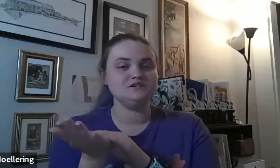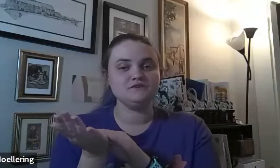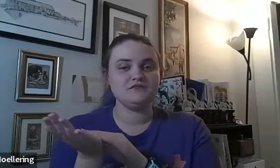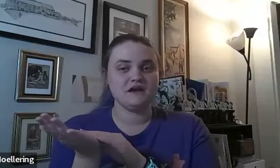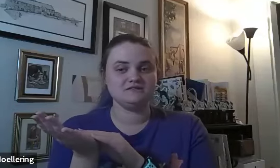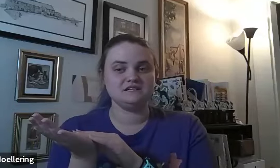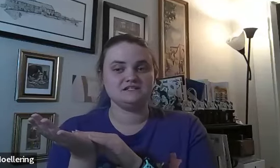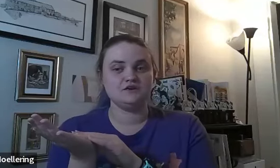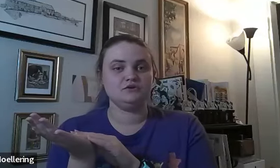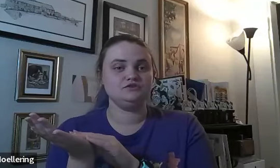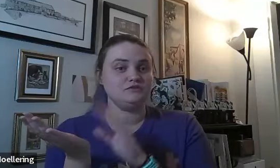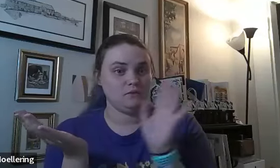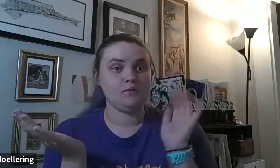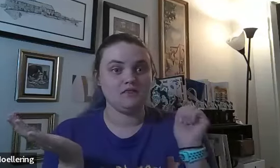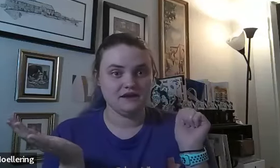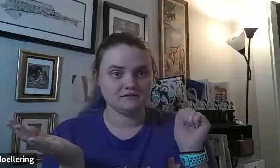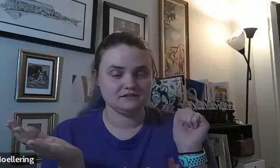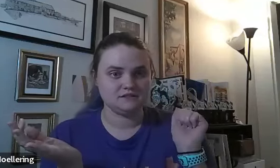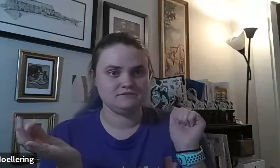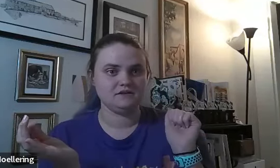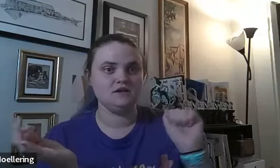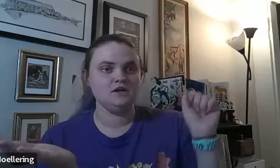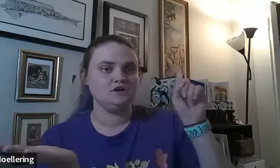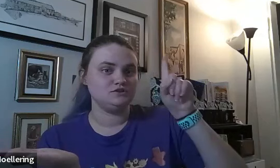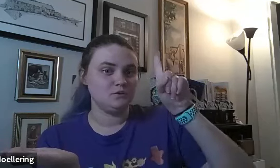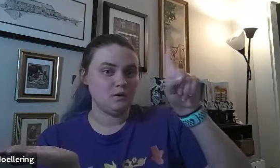for 1,000 is you'll do for like 1,000 specifically. You'll do